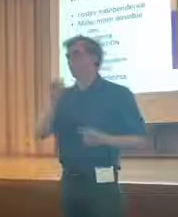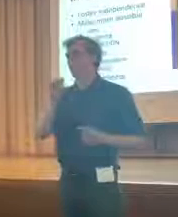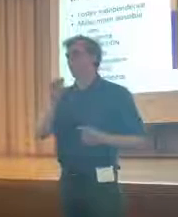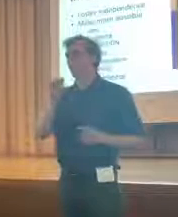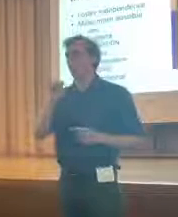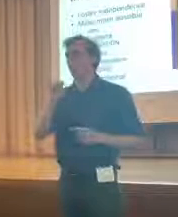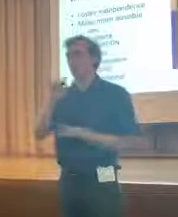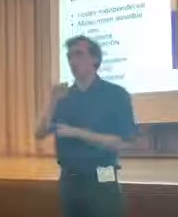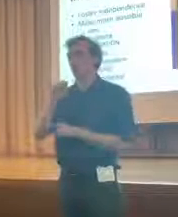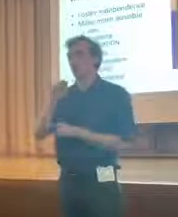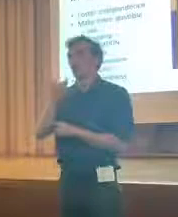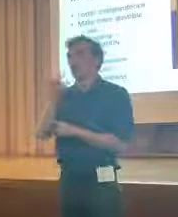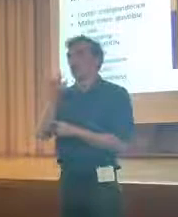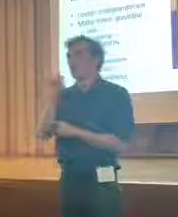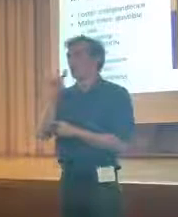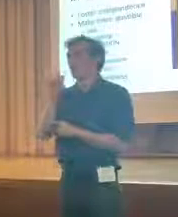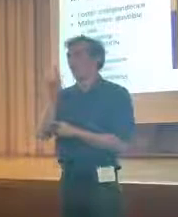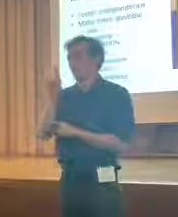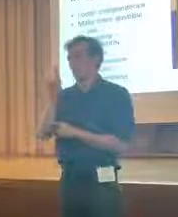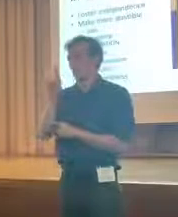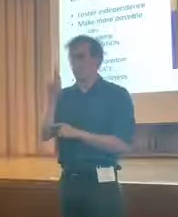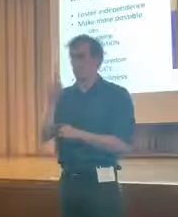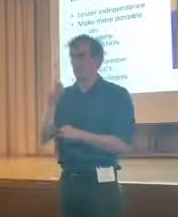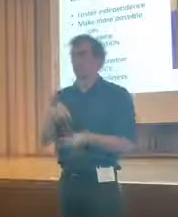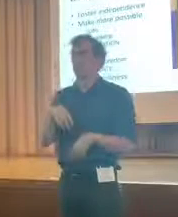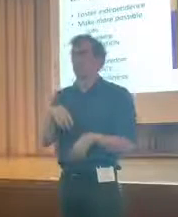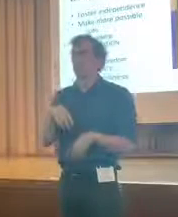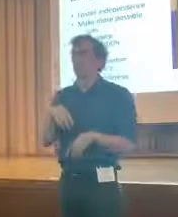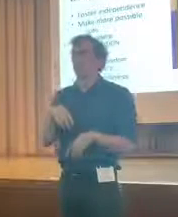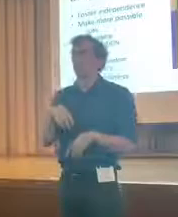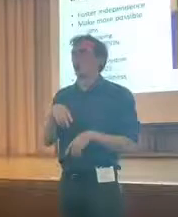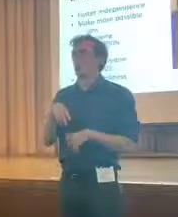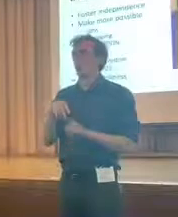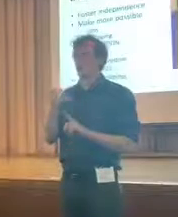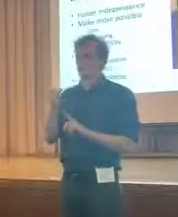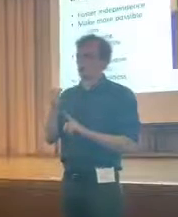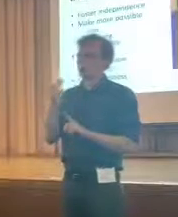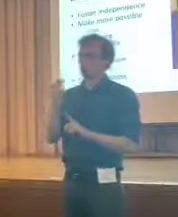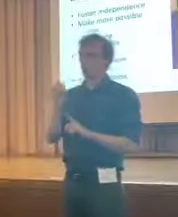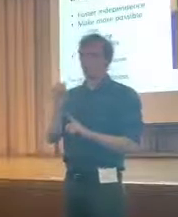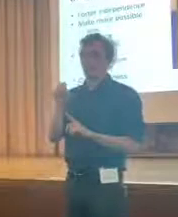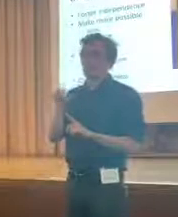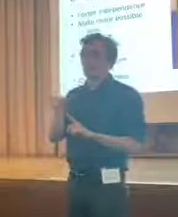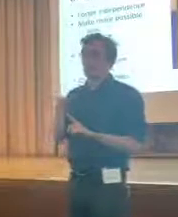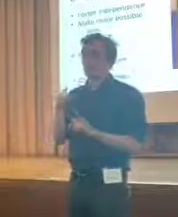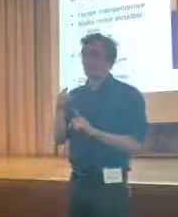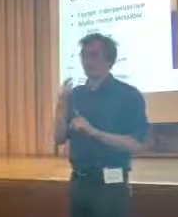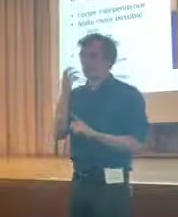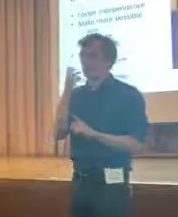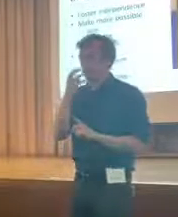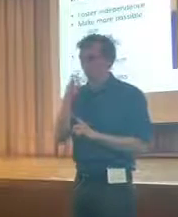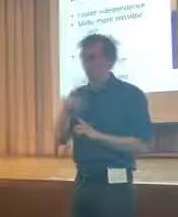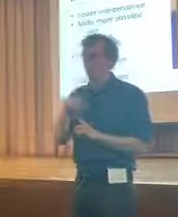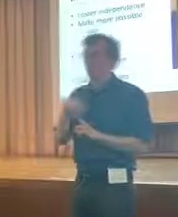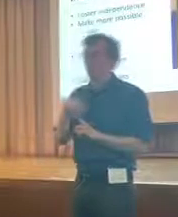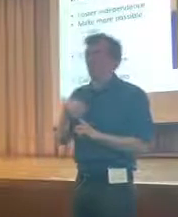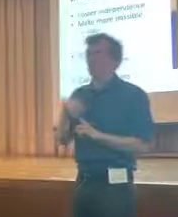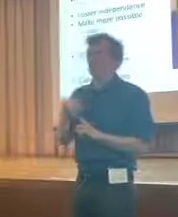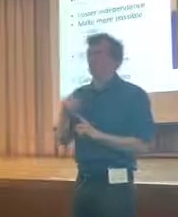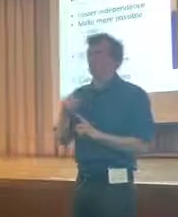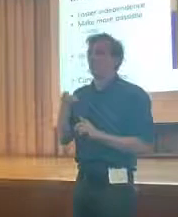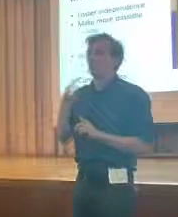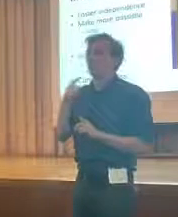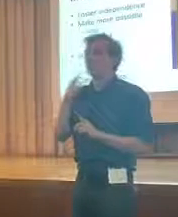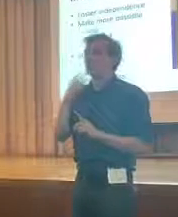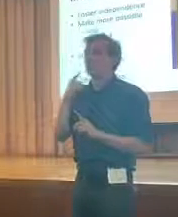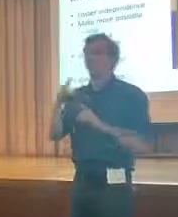how the web had changed things for her and her ability to access it. She said the entire world opened up